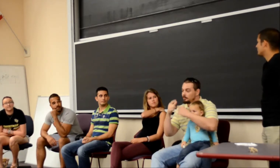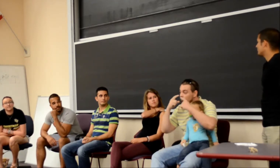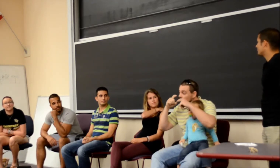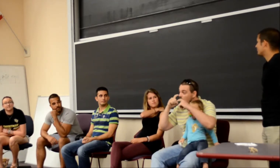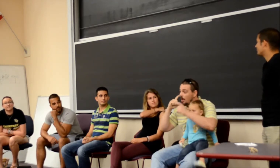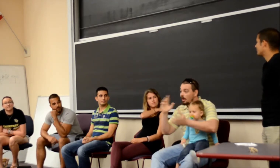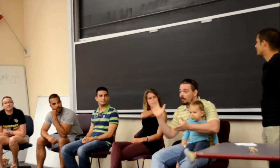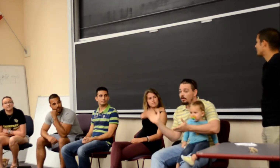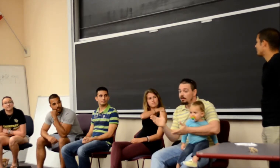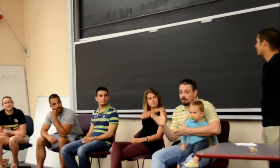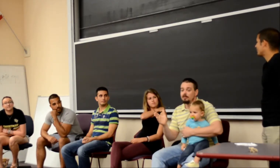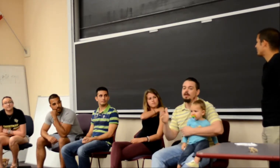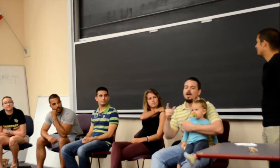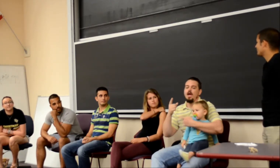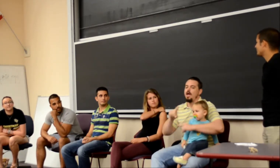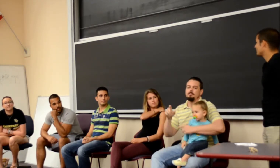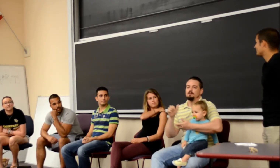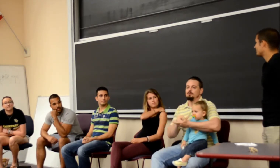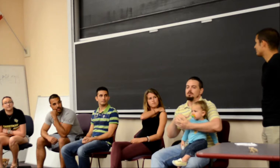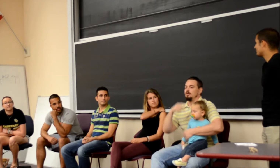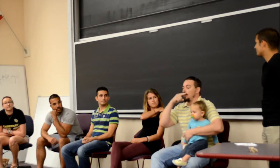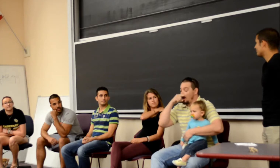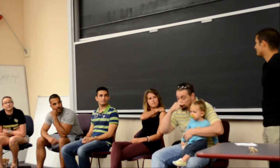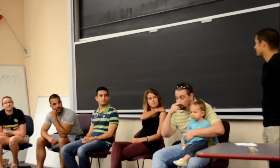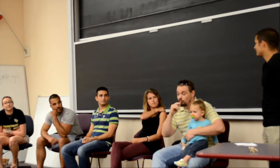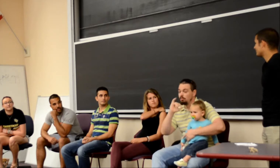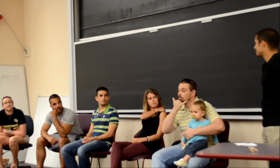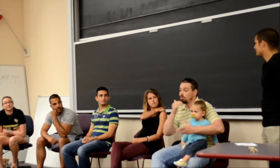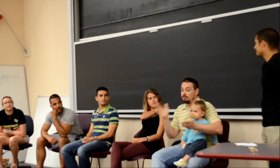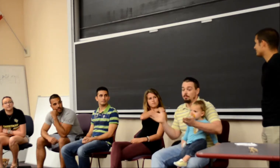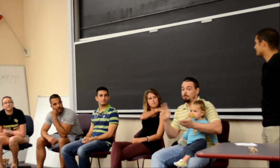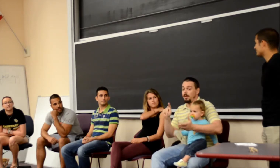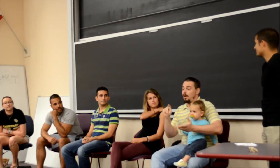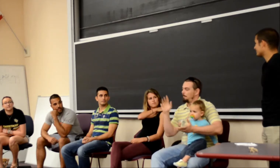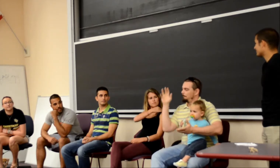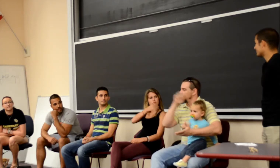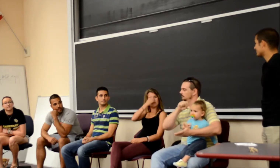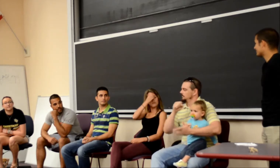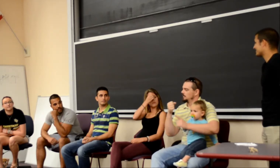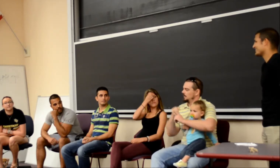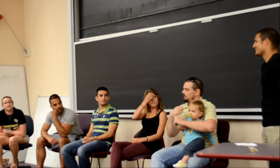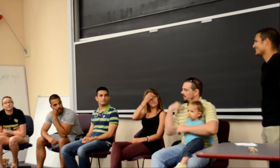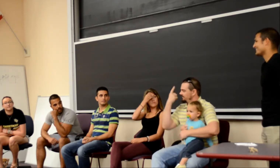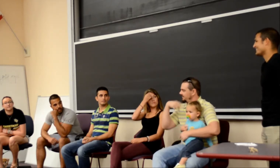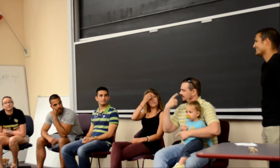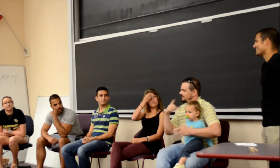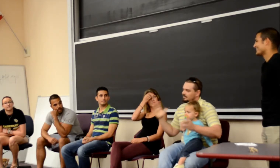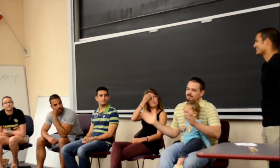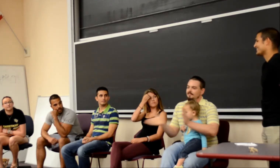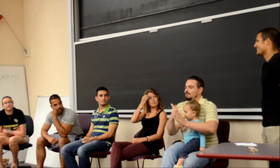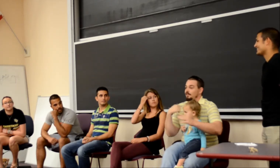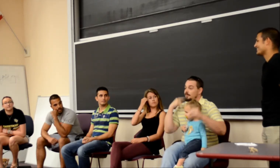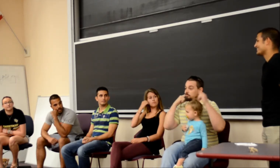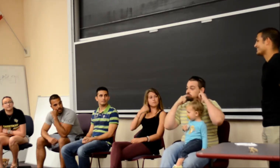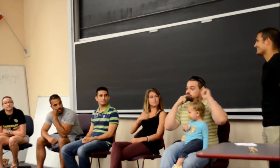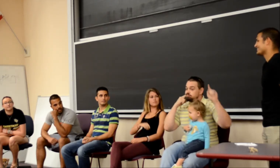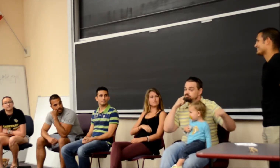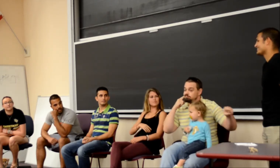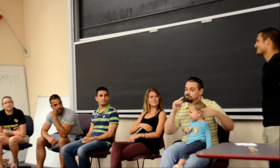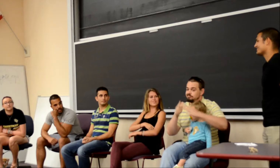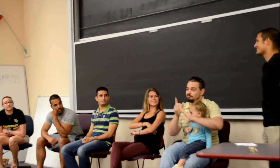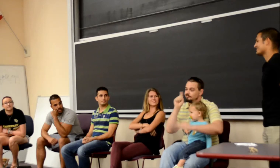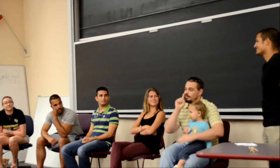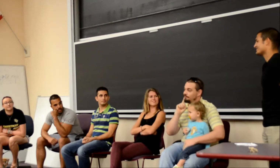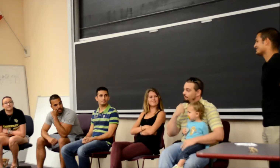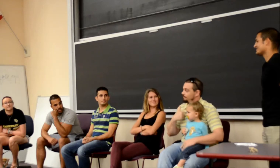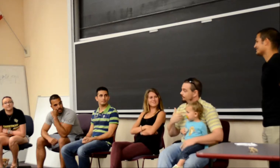I was born, you know, traditionally, the doctors, you know, they would hit the baby's